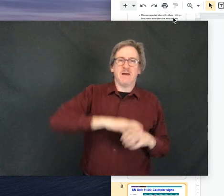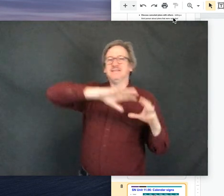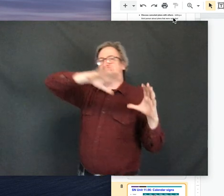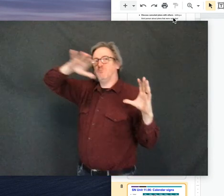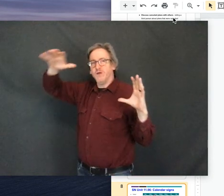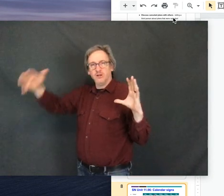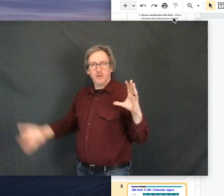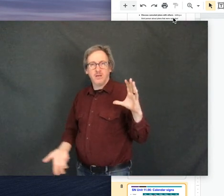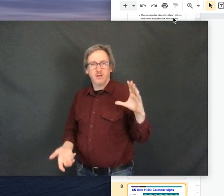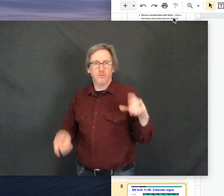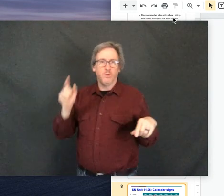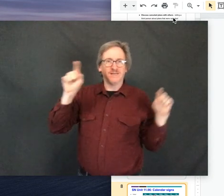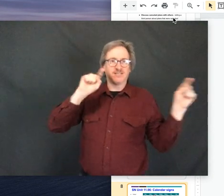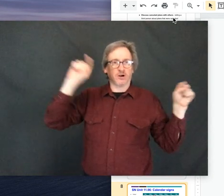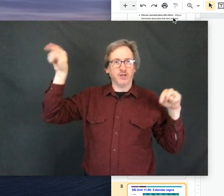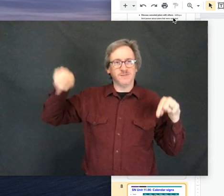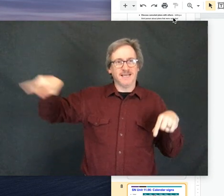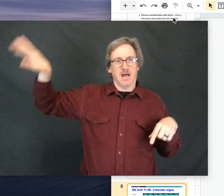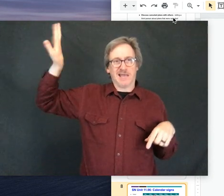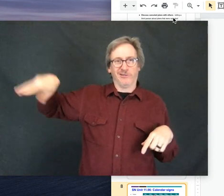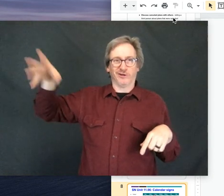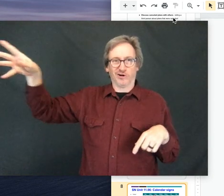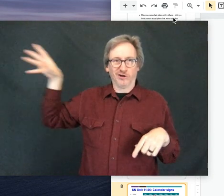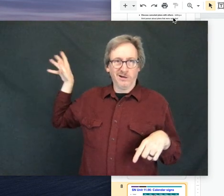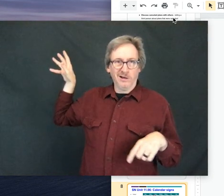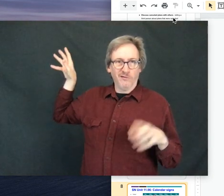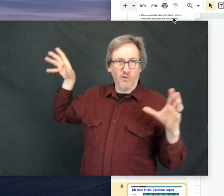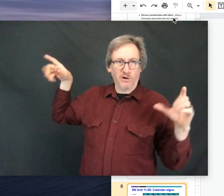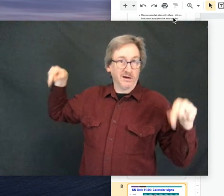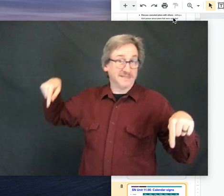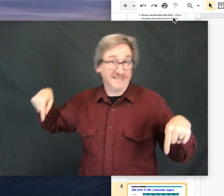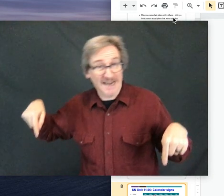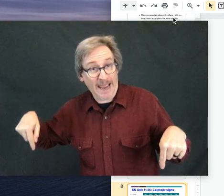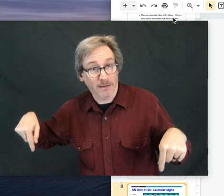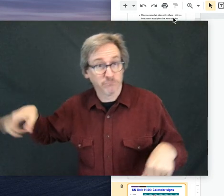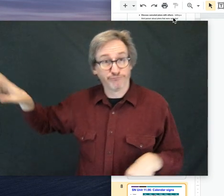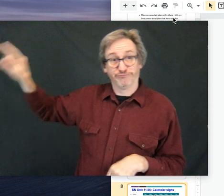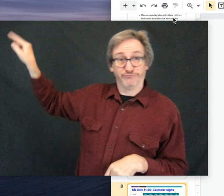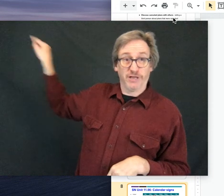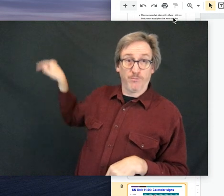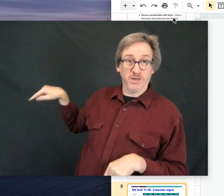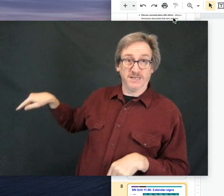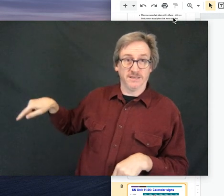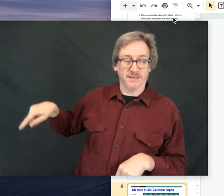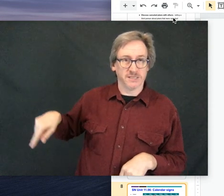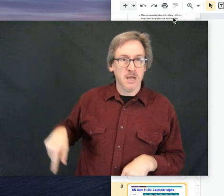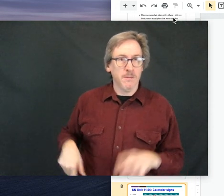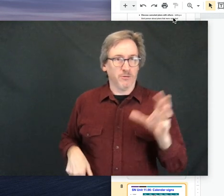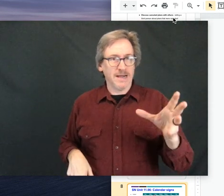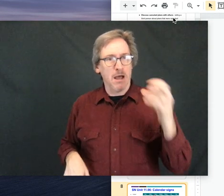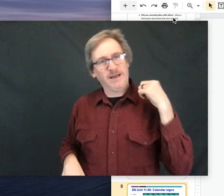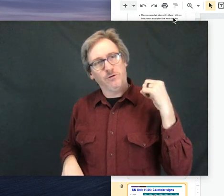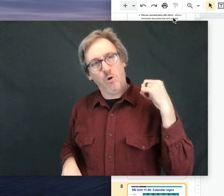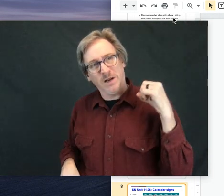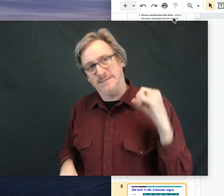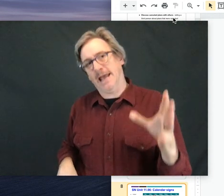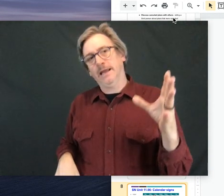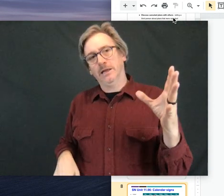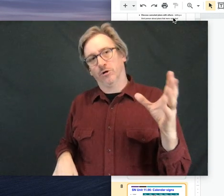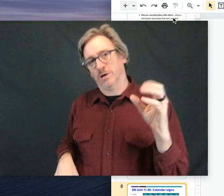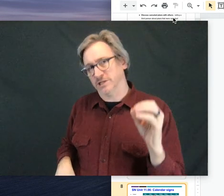Now, at this point, we would start using a calendar for today and pointing to things. But right now, I don't know